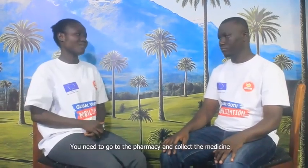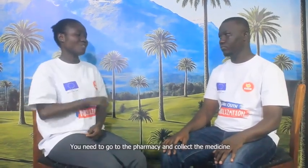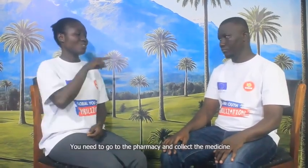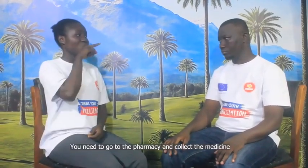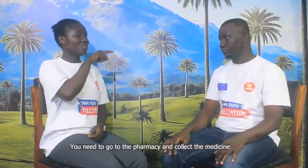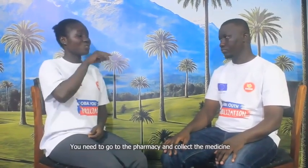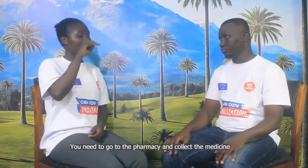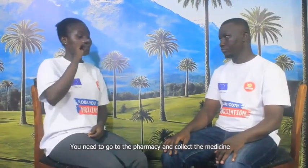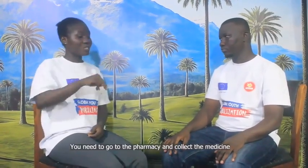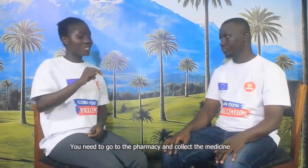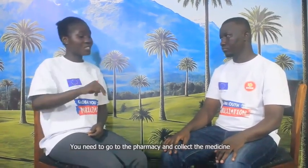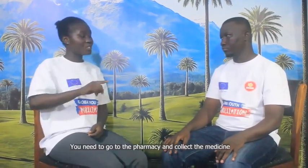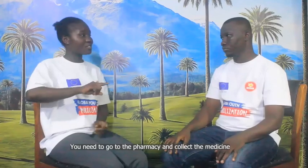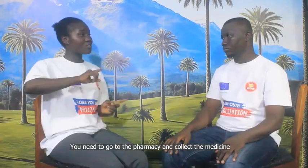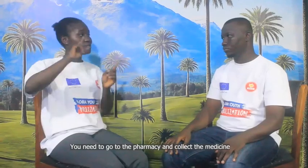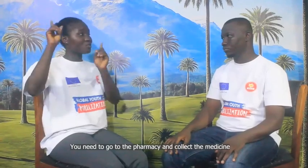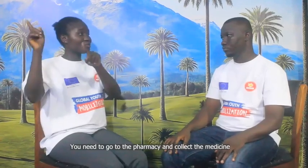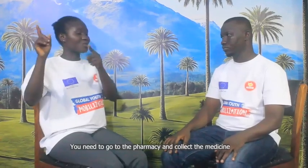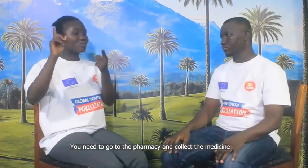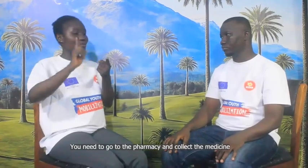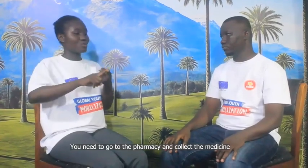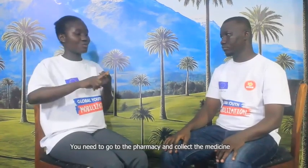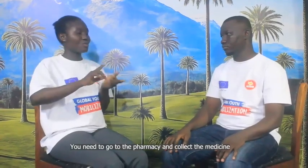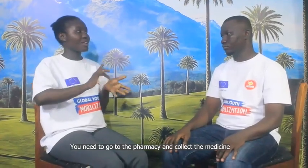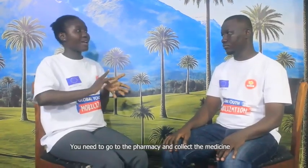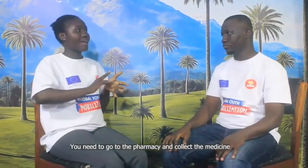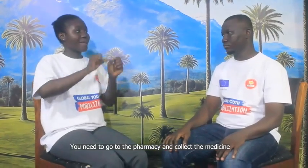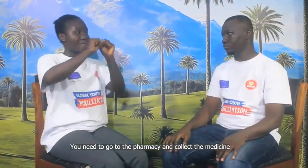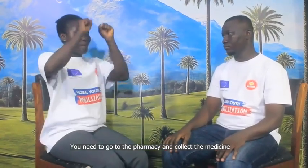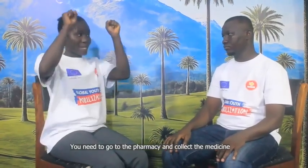You need to go to the pharmacy and collect the medicine.